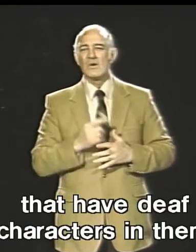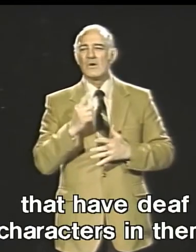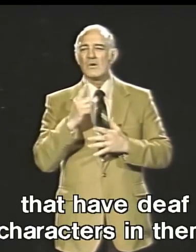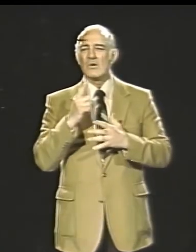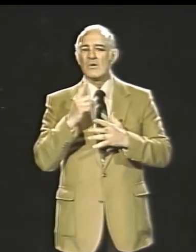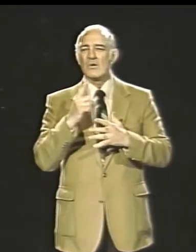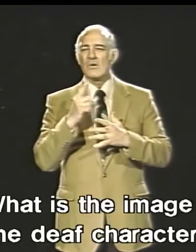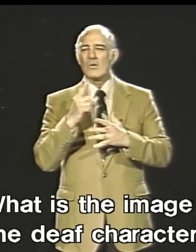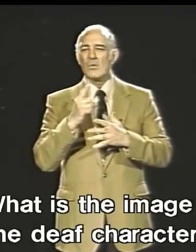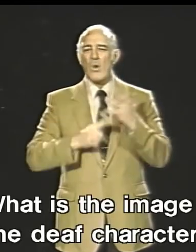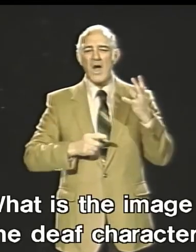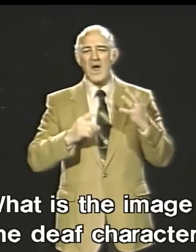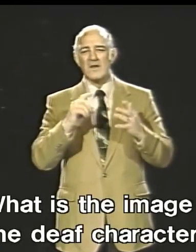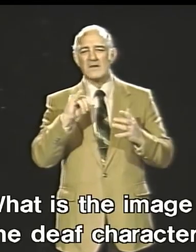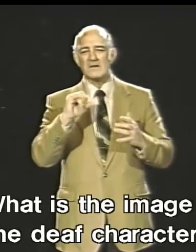them.